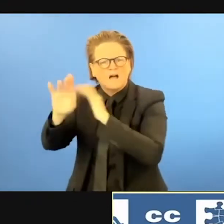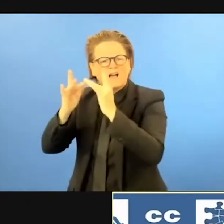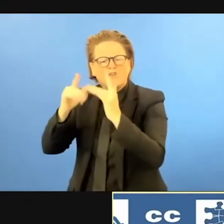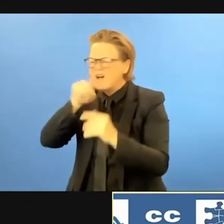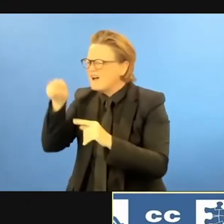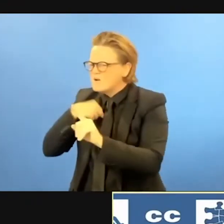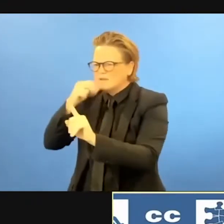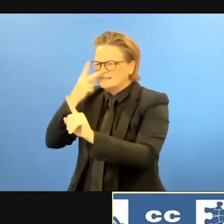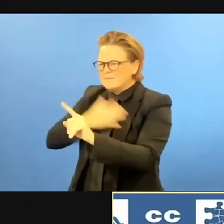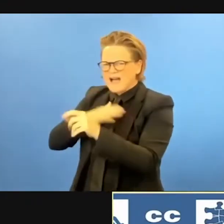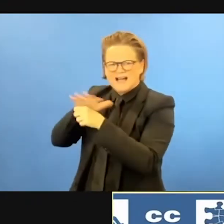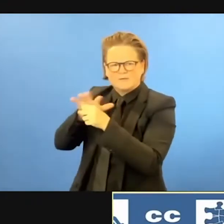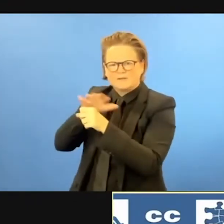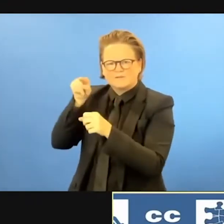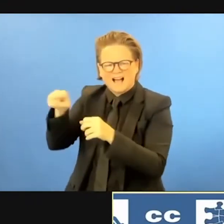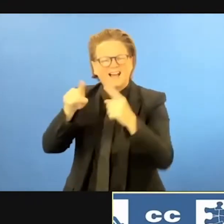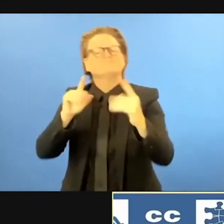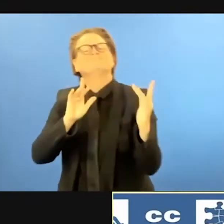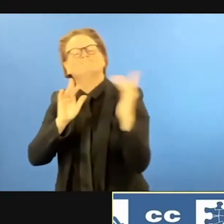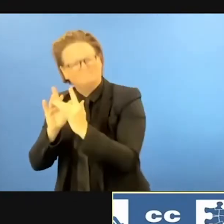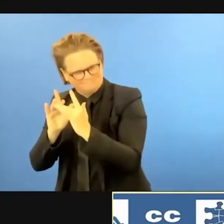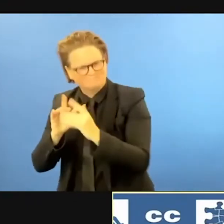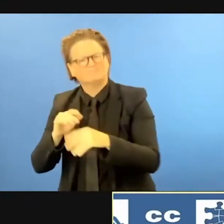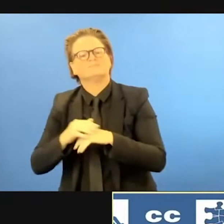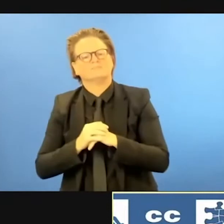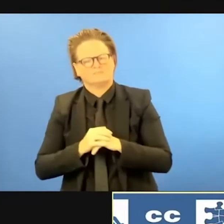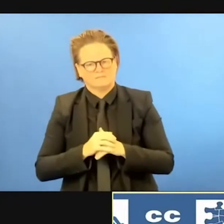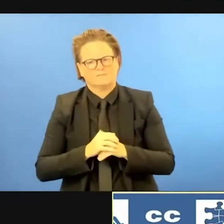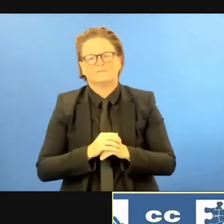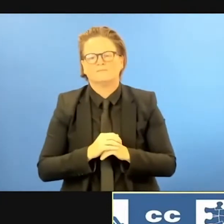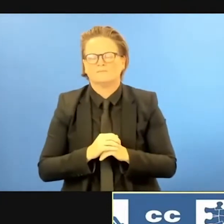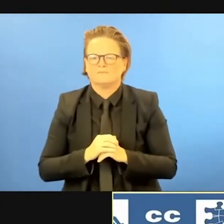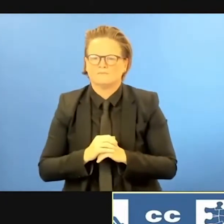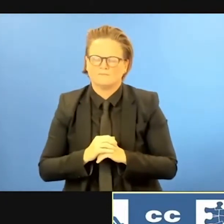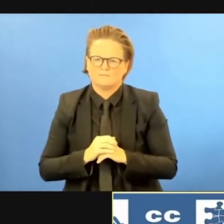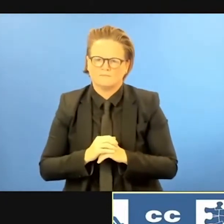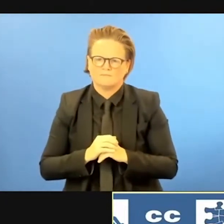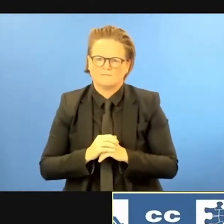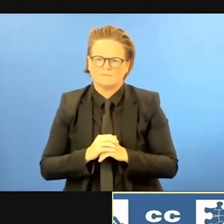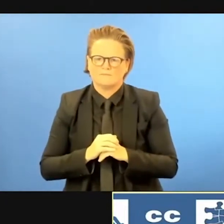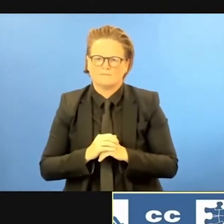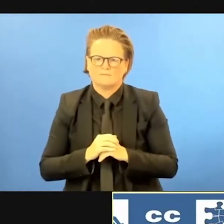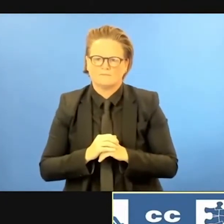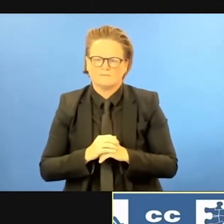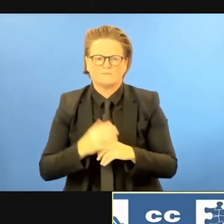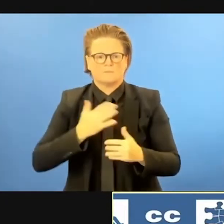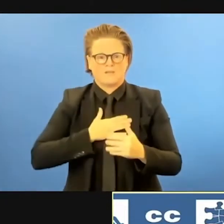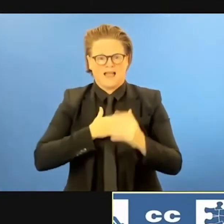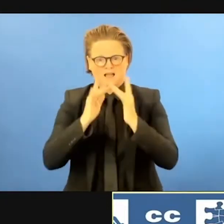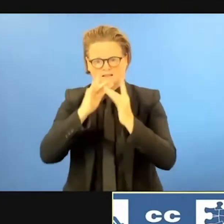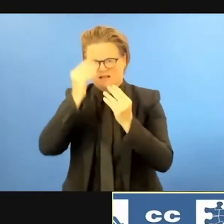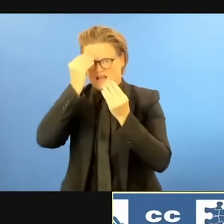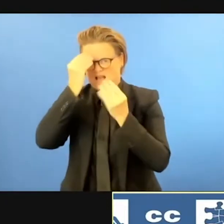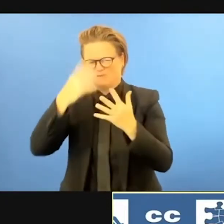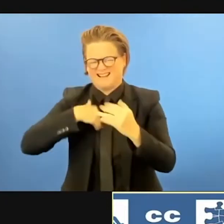that information again at the end of our hour today to make sure that everyone has that. We truly do want to hear, because